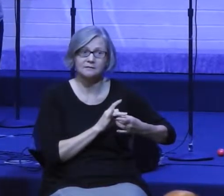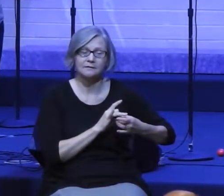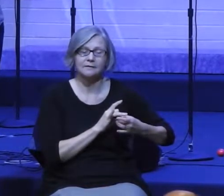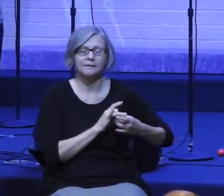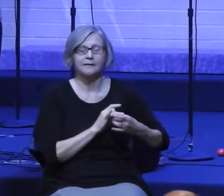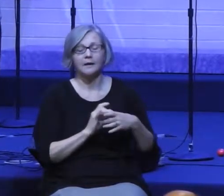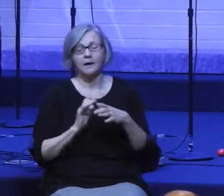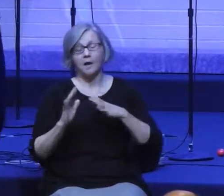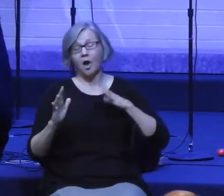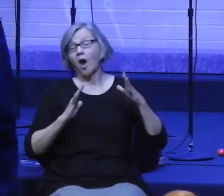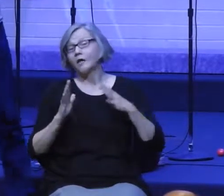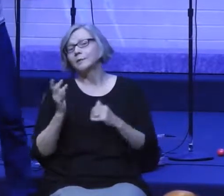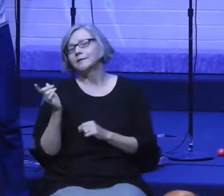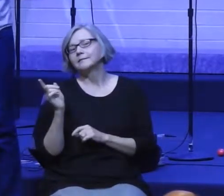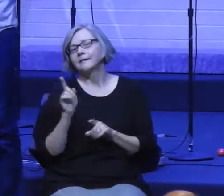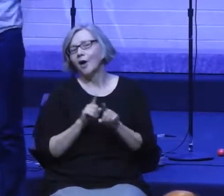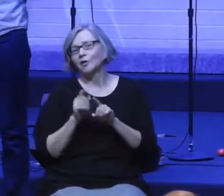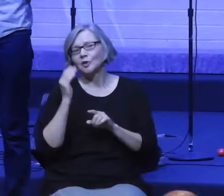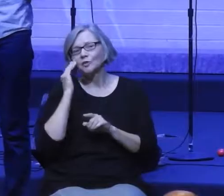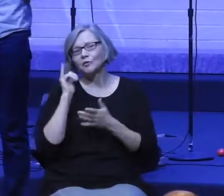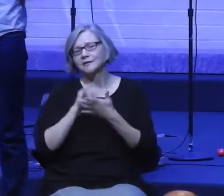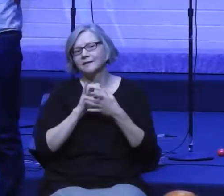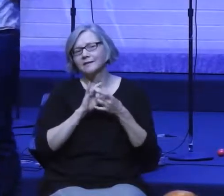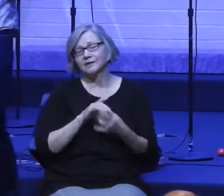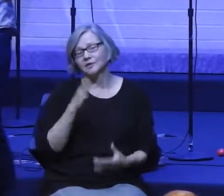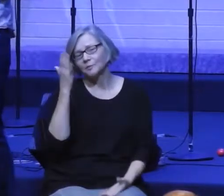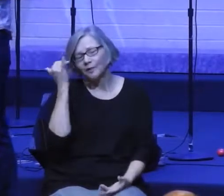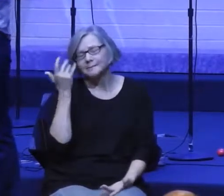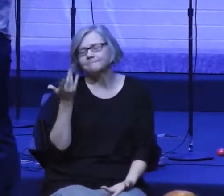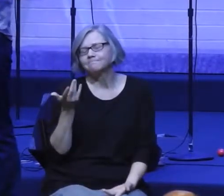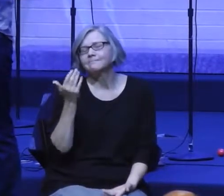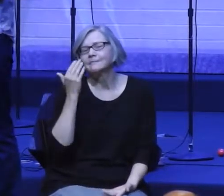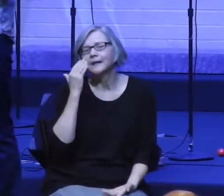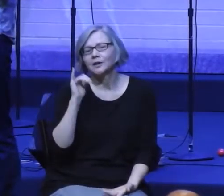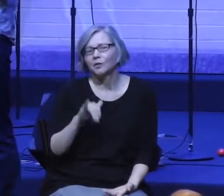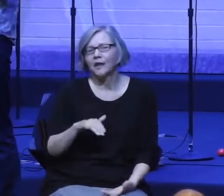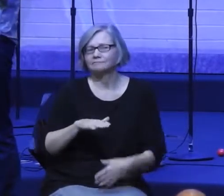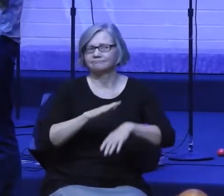Now, Hollywood also knows the power of that connection because they know.